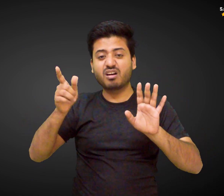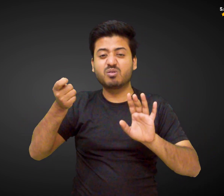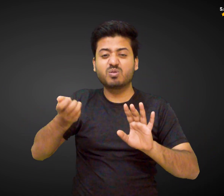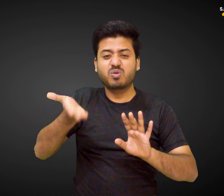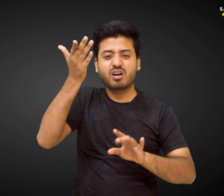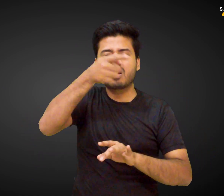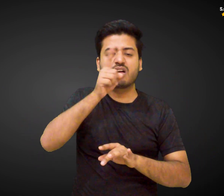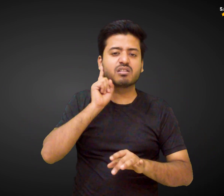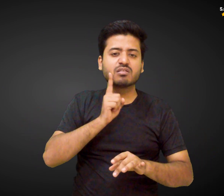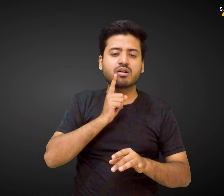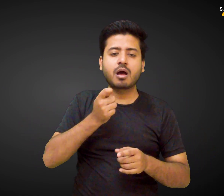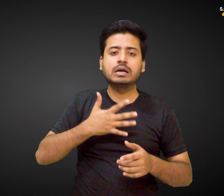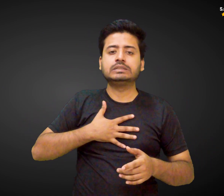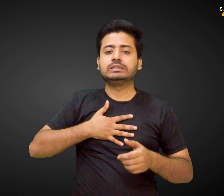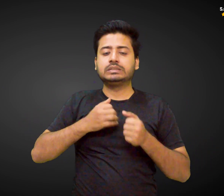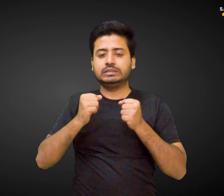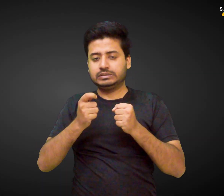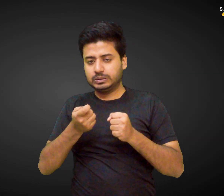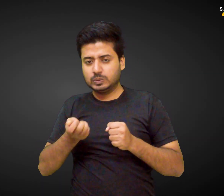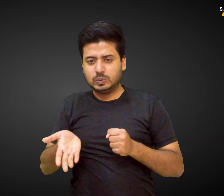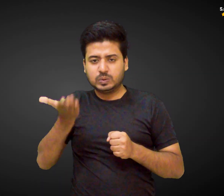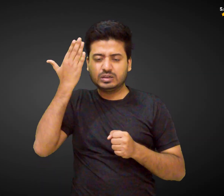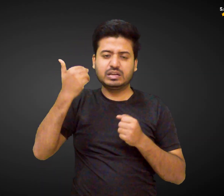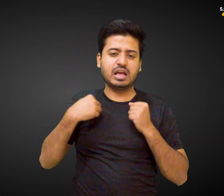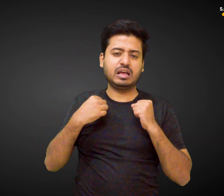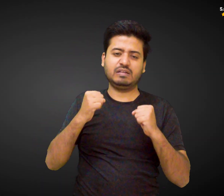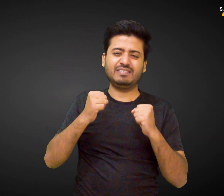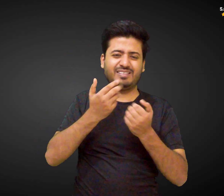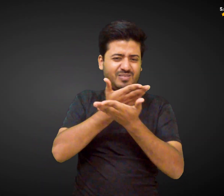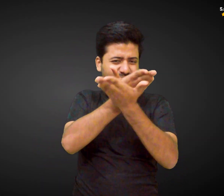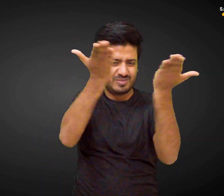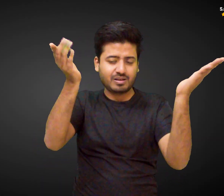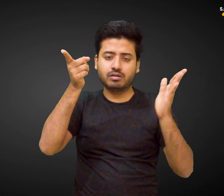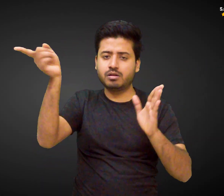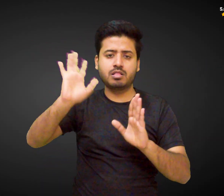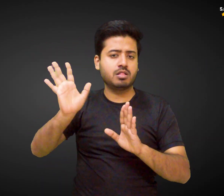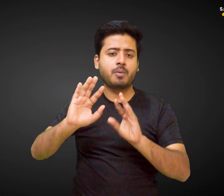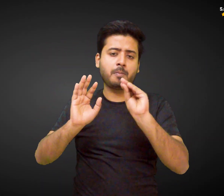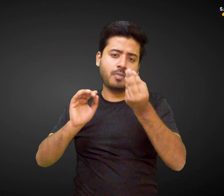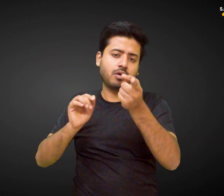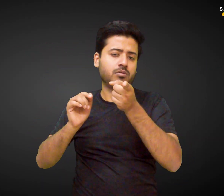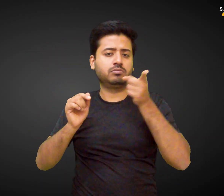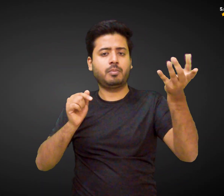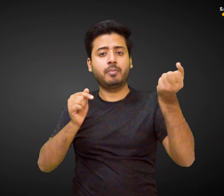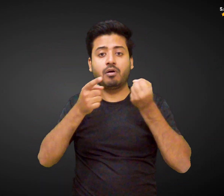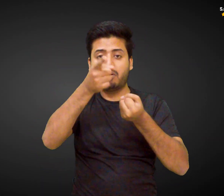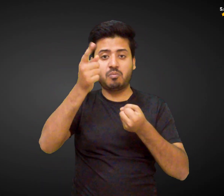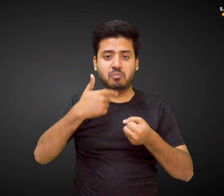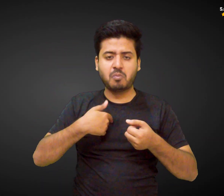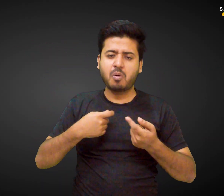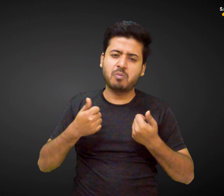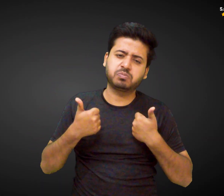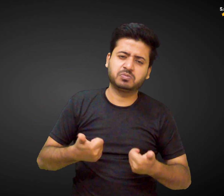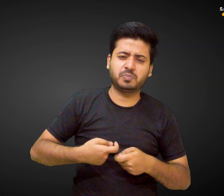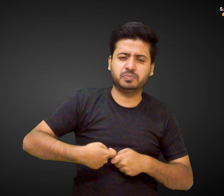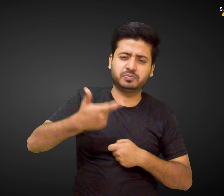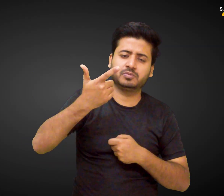and resveratrol, which protect against cell damage, support immune function, and can help manage blood sugar levels.